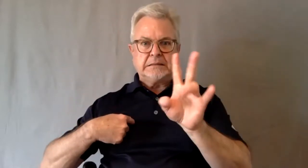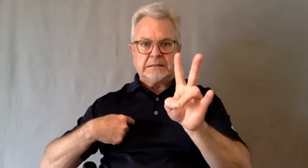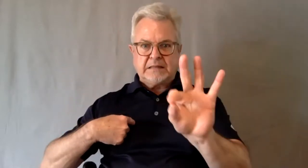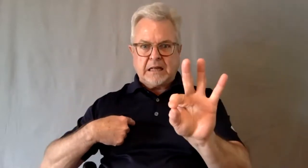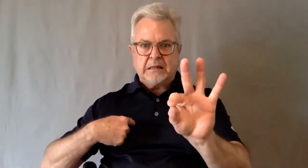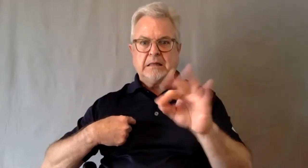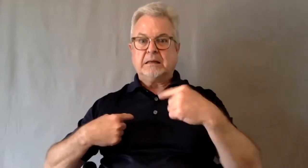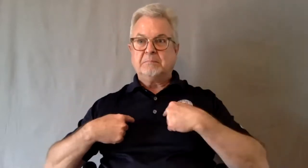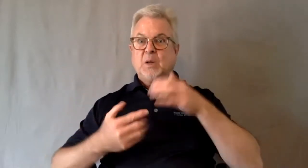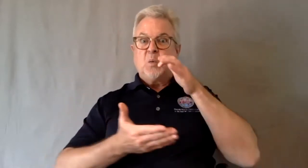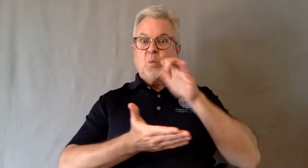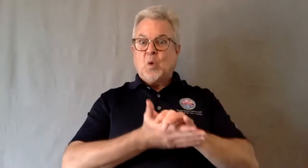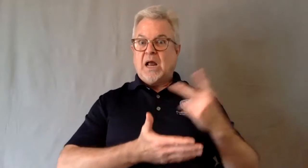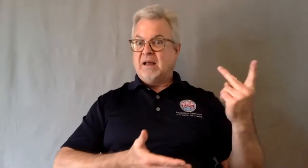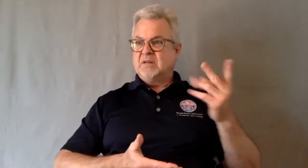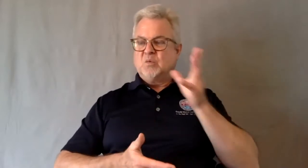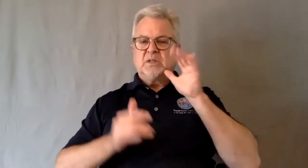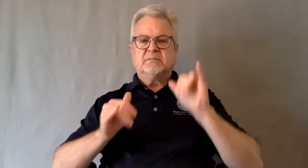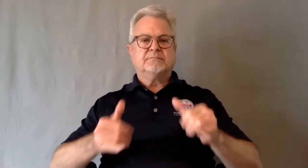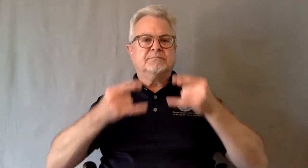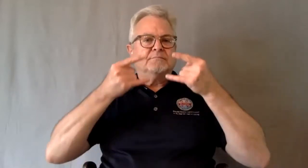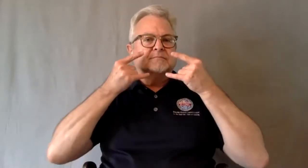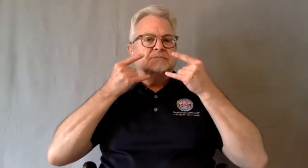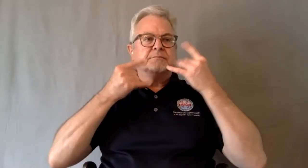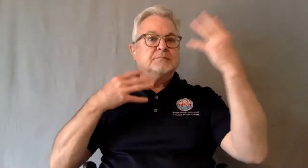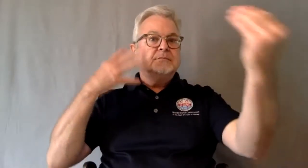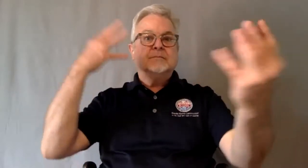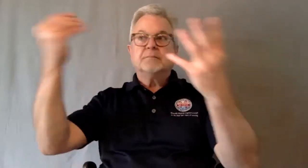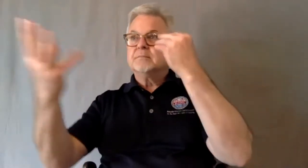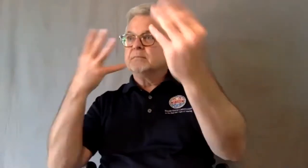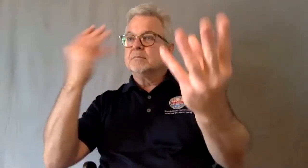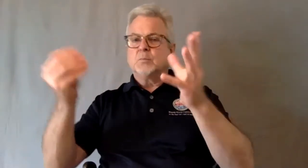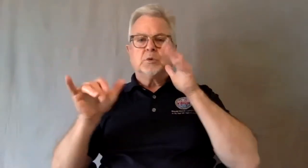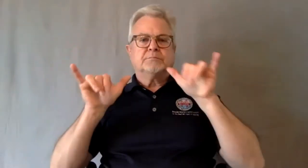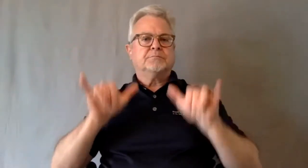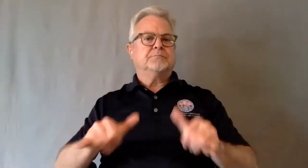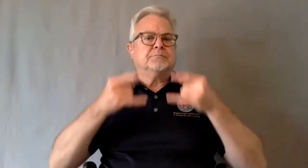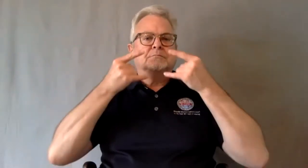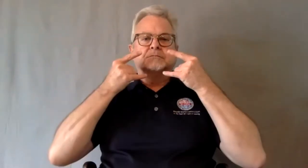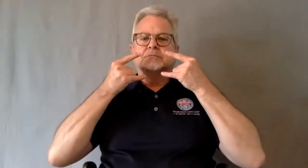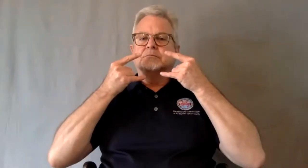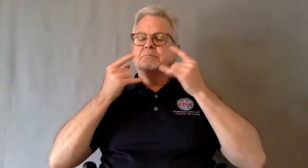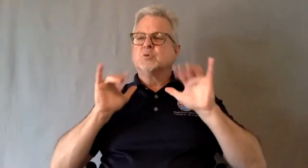thing. At the age of 79, he said he and his wife will continue to wear a mask while out and